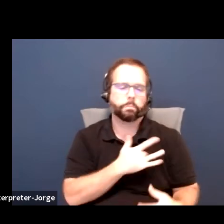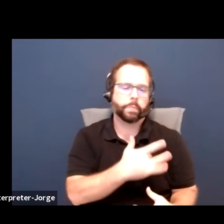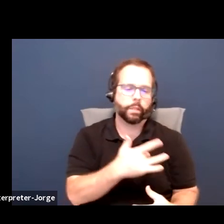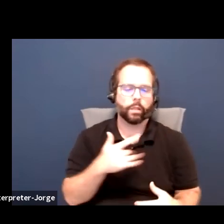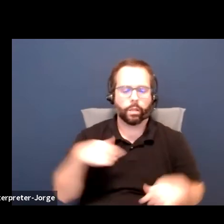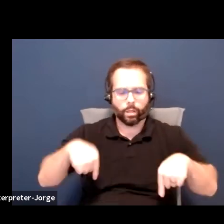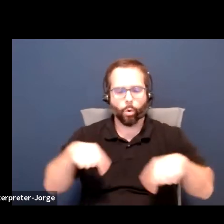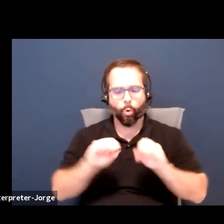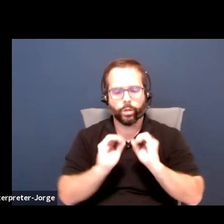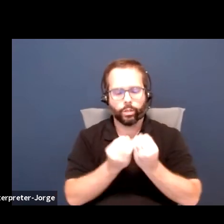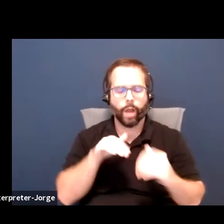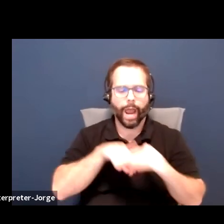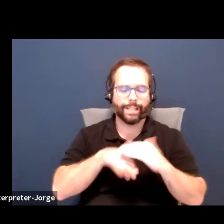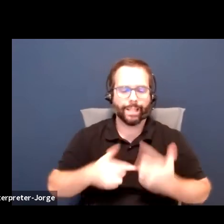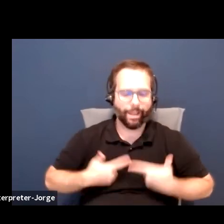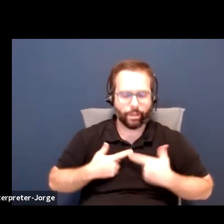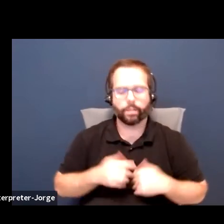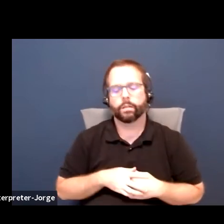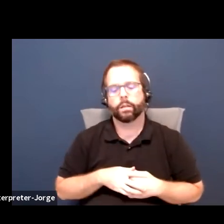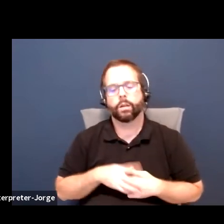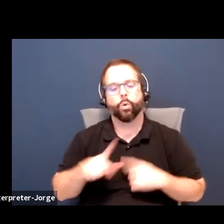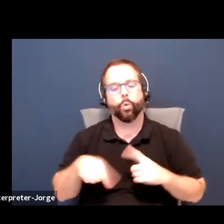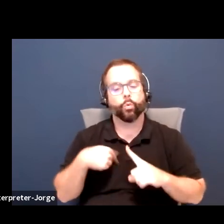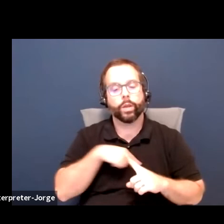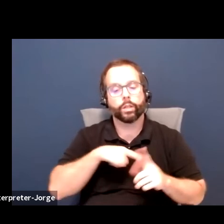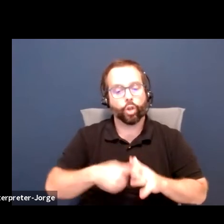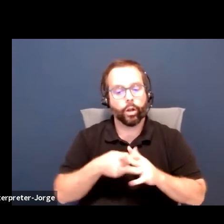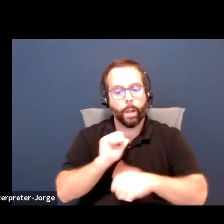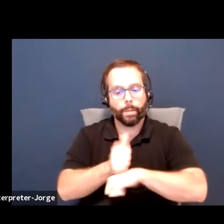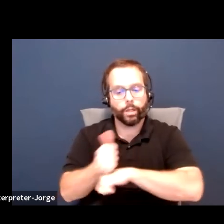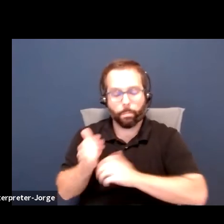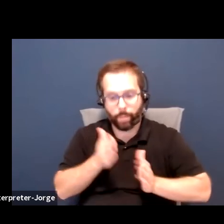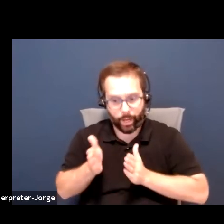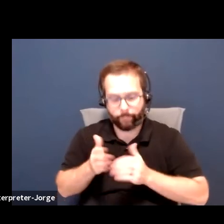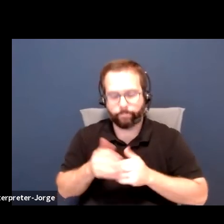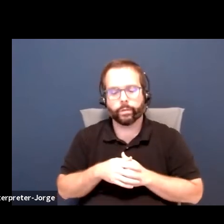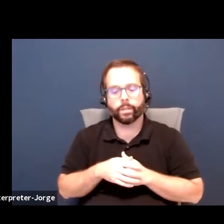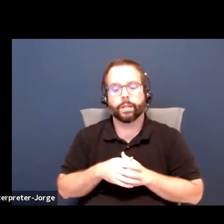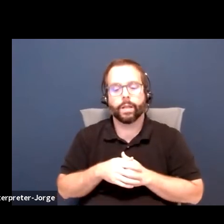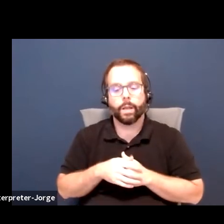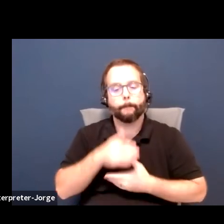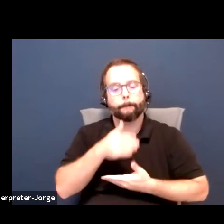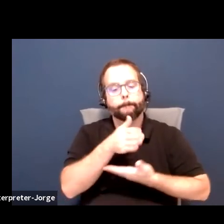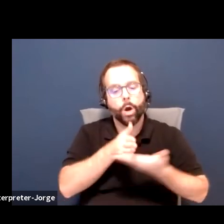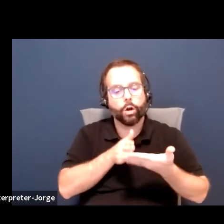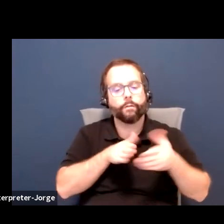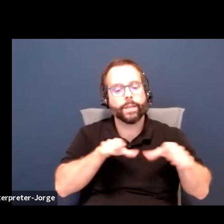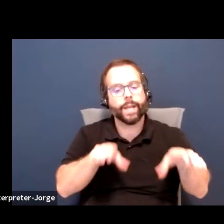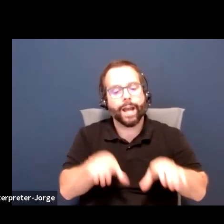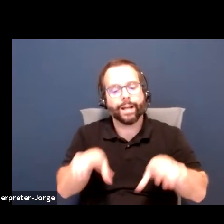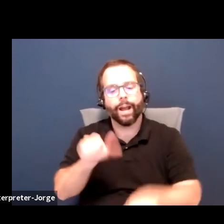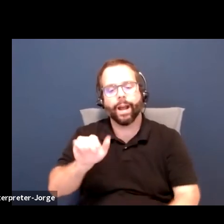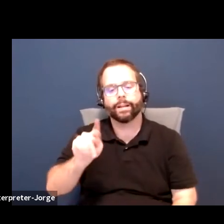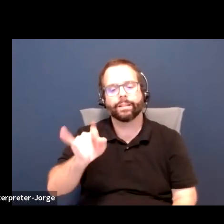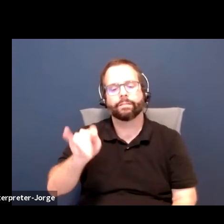our implementation plan, part of the activities in the implementation plan actually speak to this. So